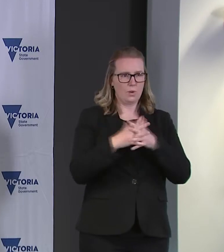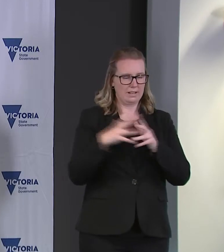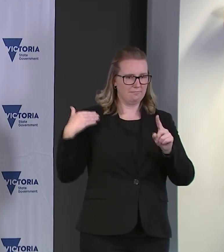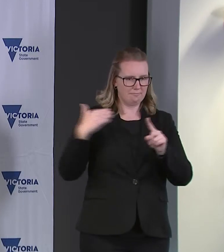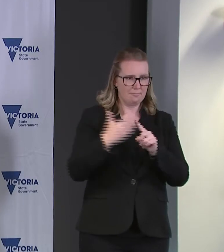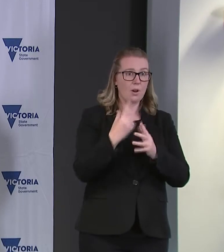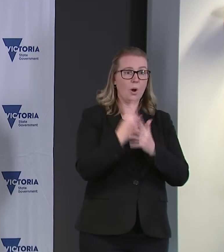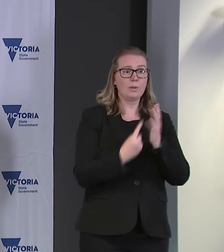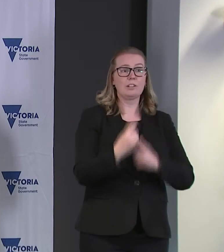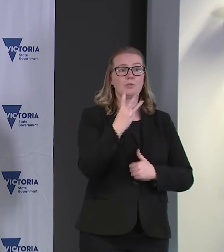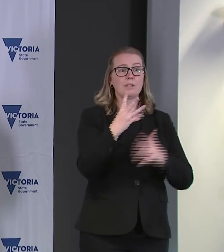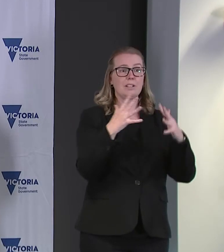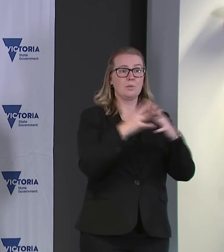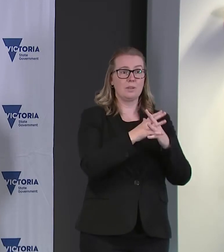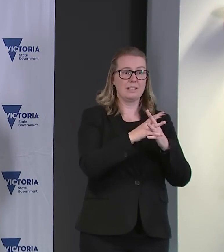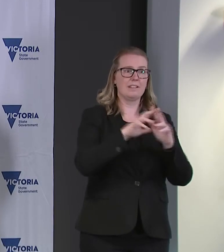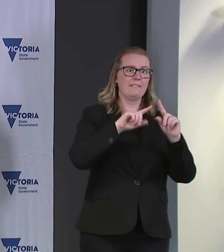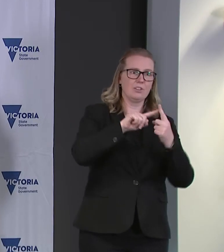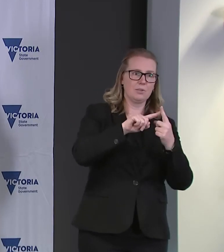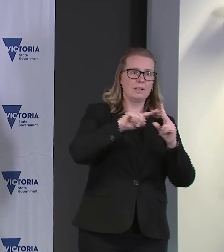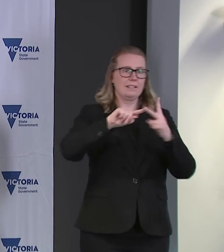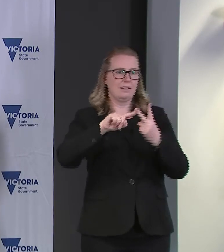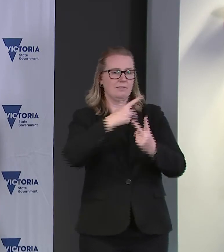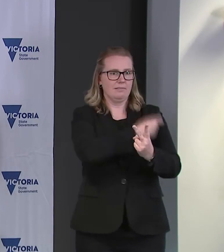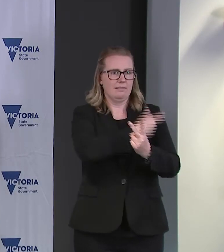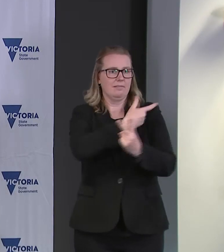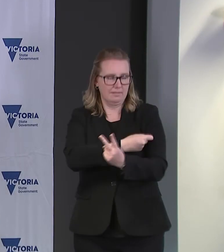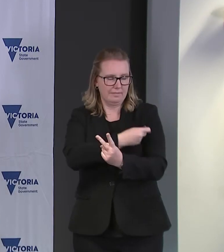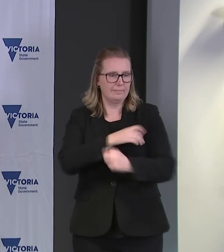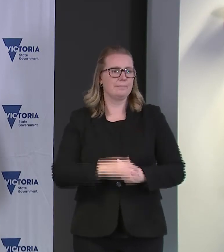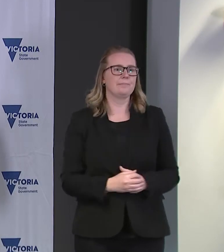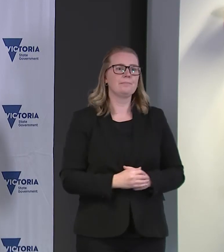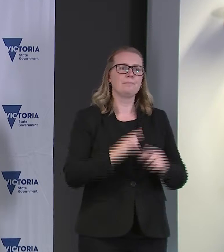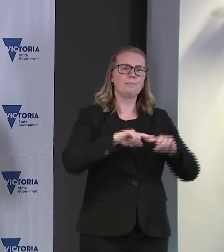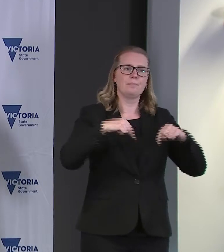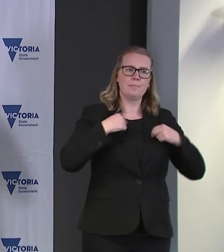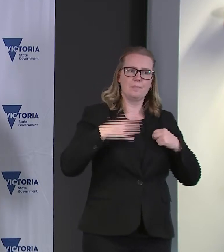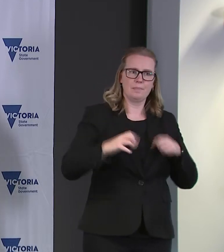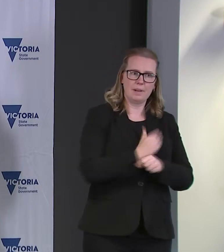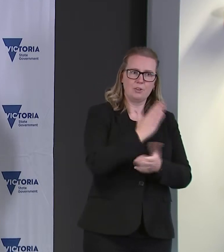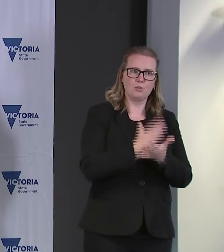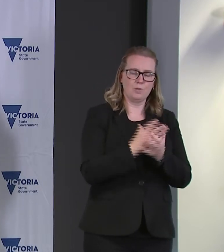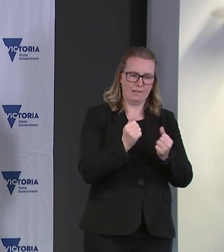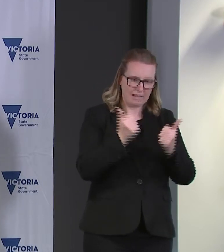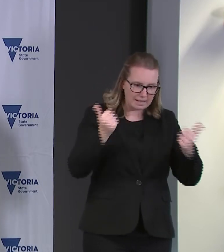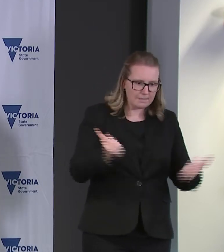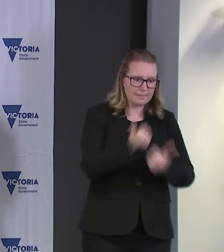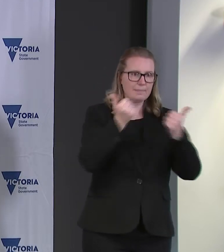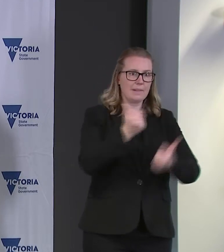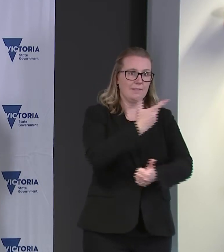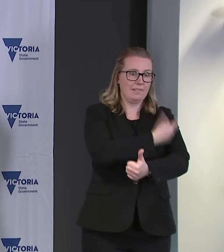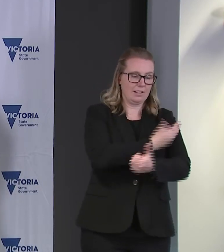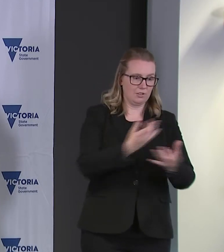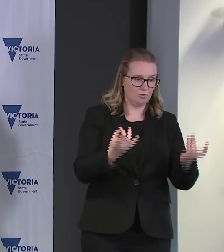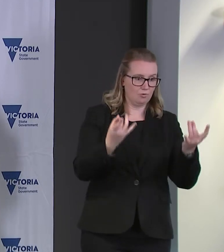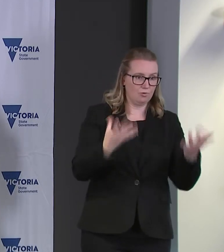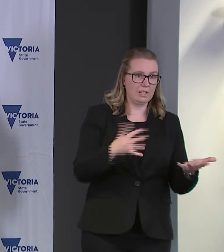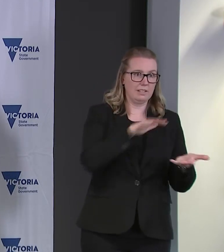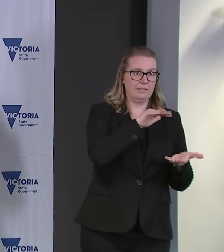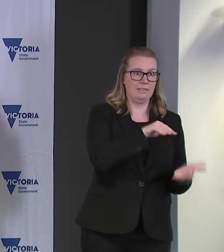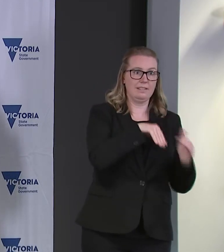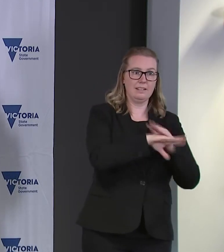gap. So we want to make sure that we've got adequate supplies of those vaccines on hand here